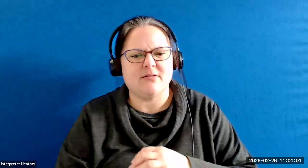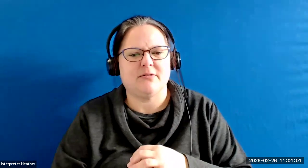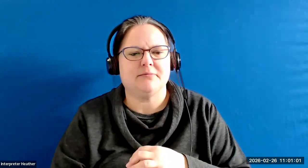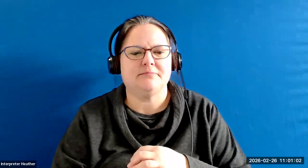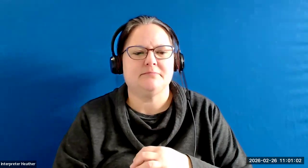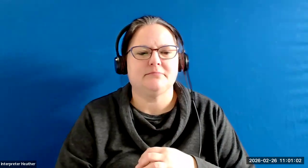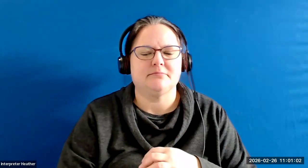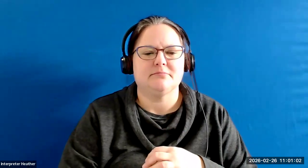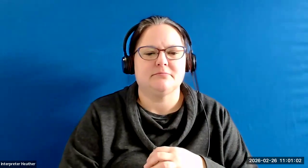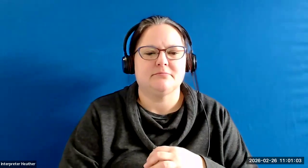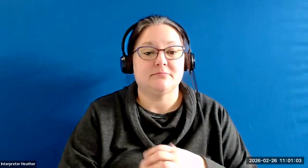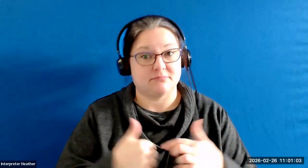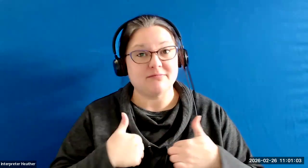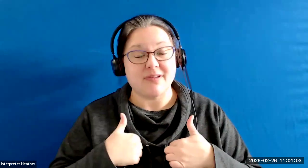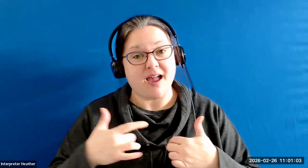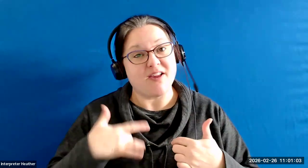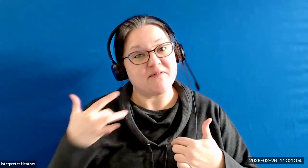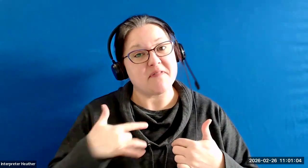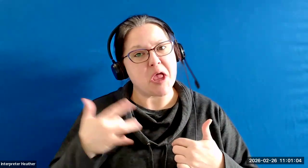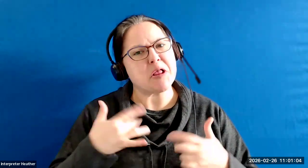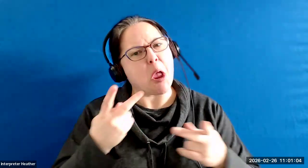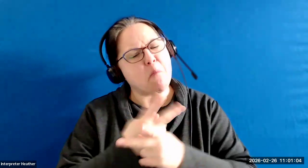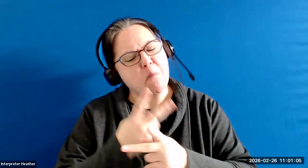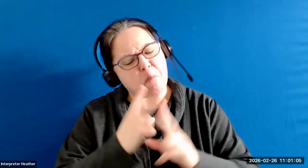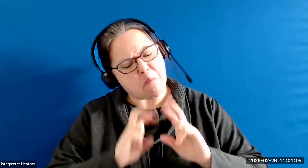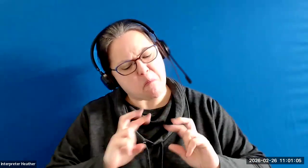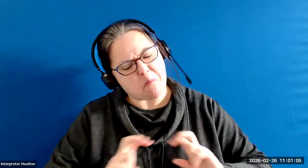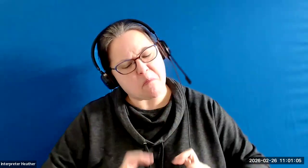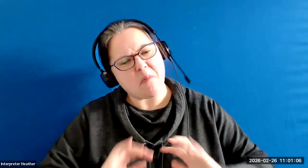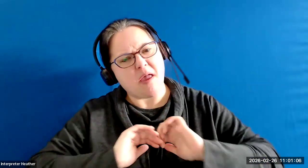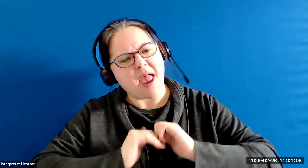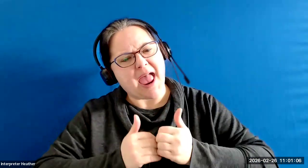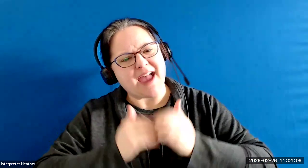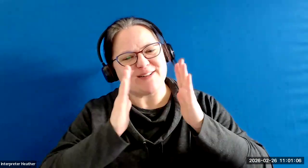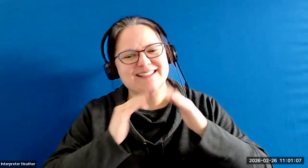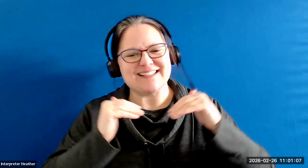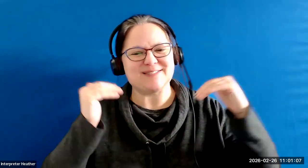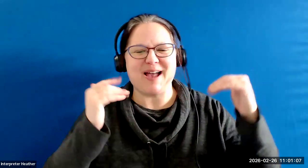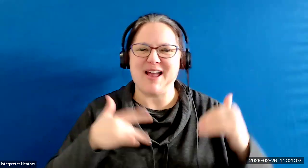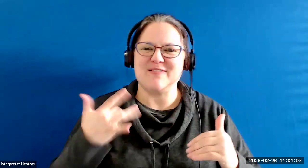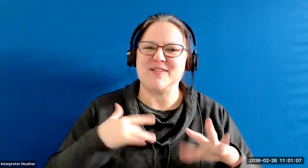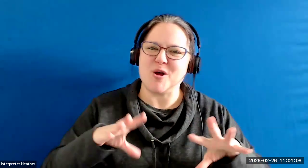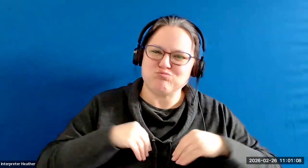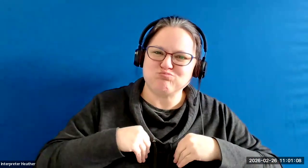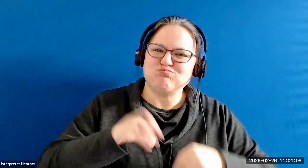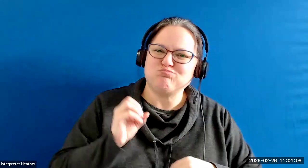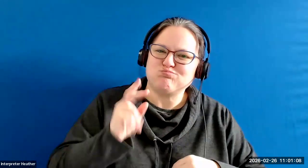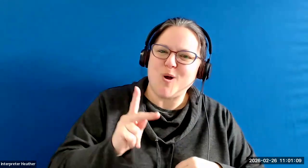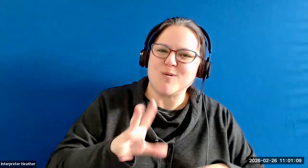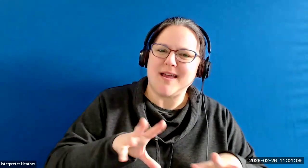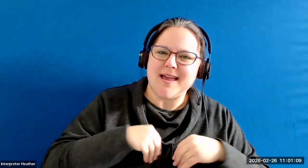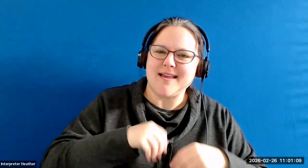ourselves? I think I found a way to smile and be okay with